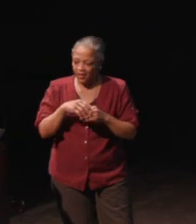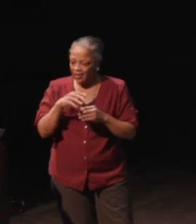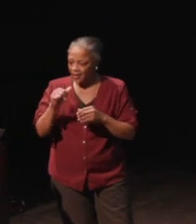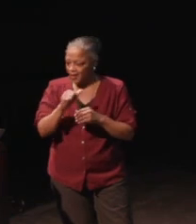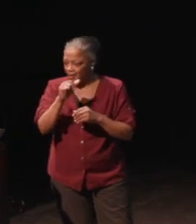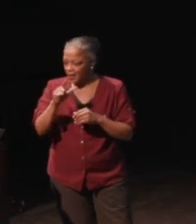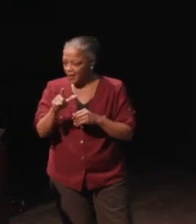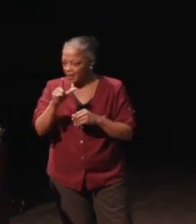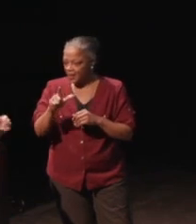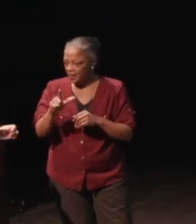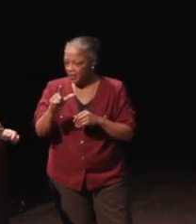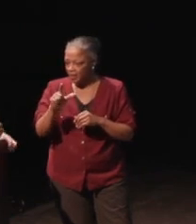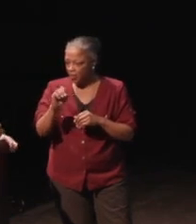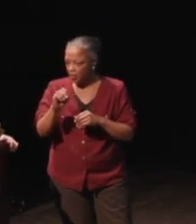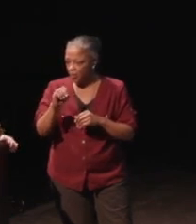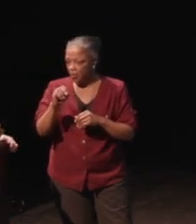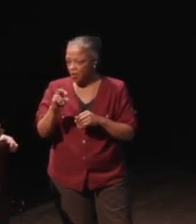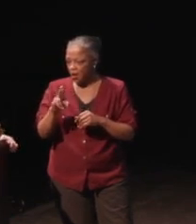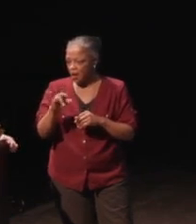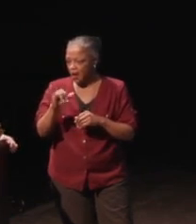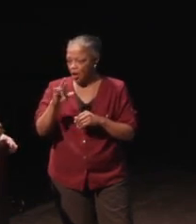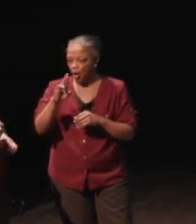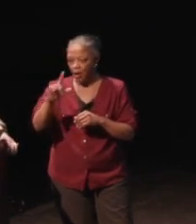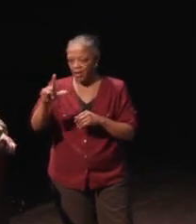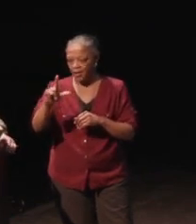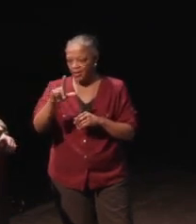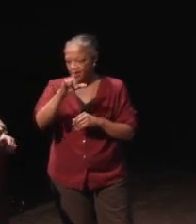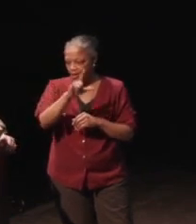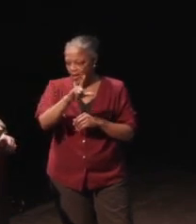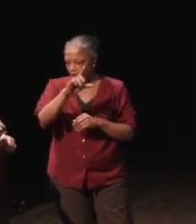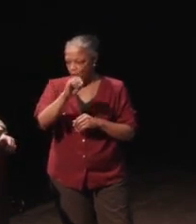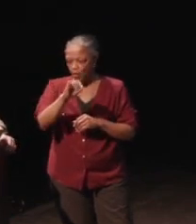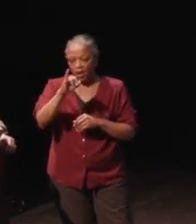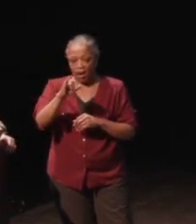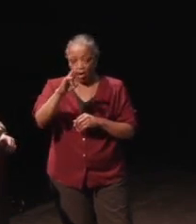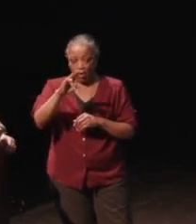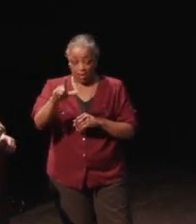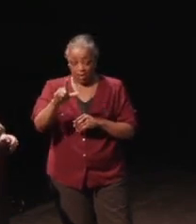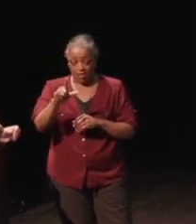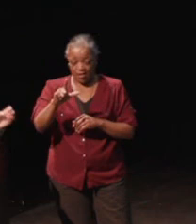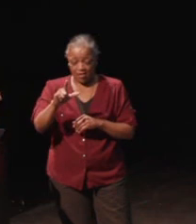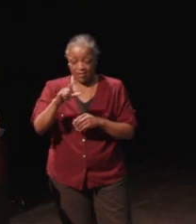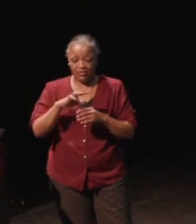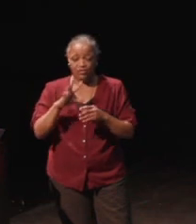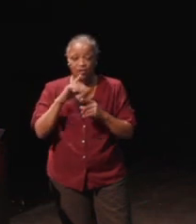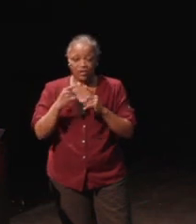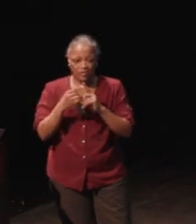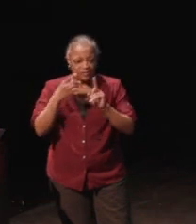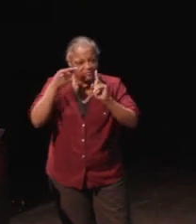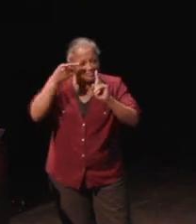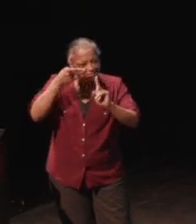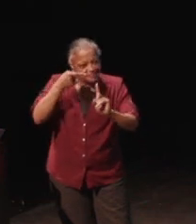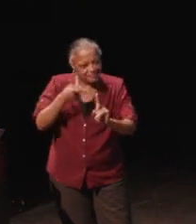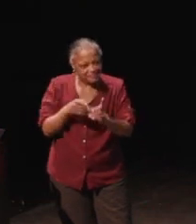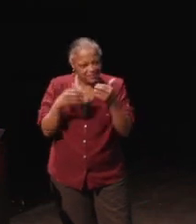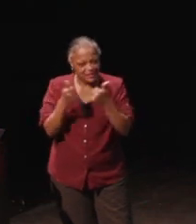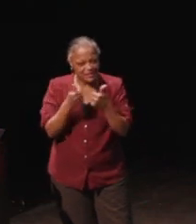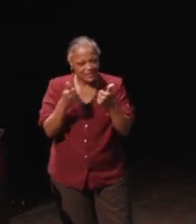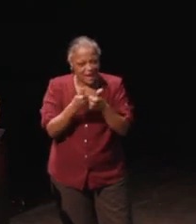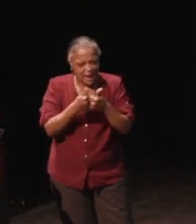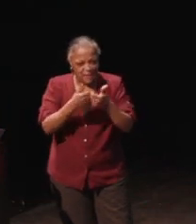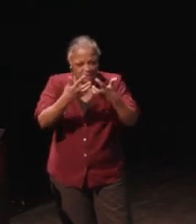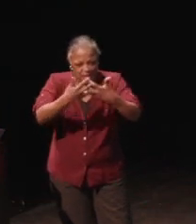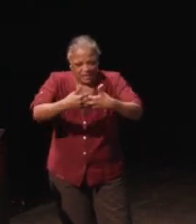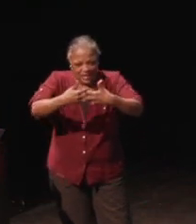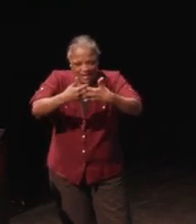LOIRL, so you can take a better look at it. talks about the specific game